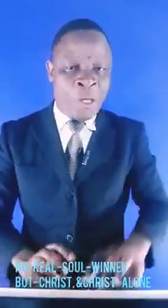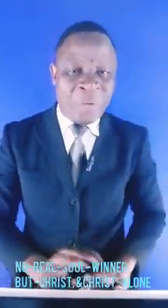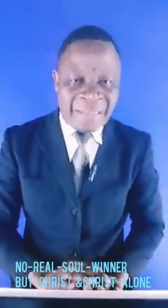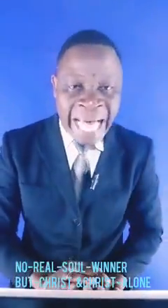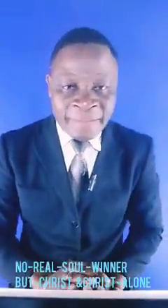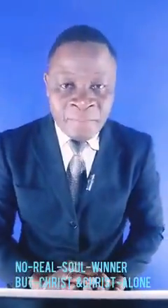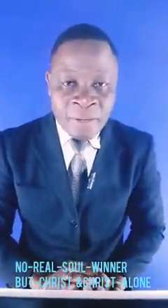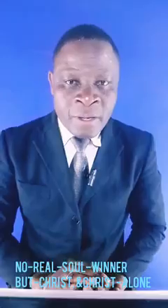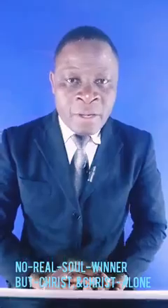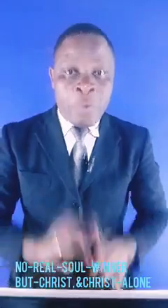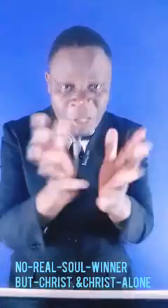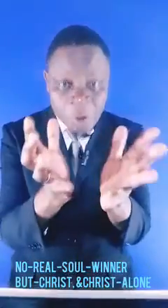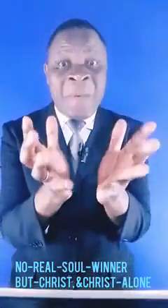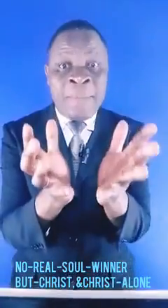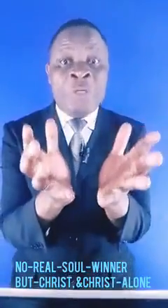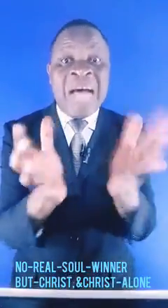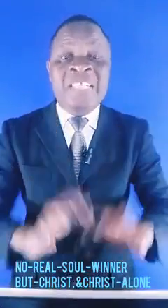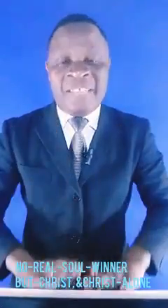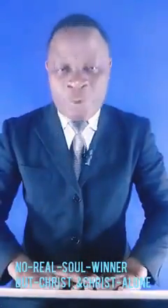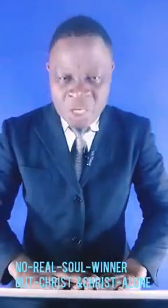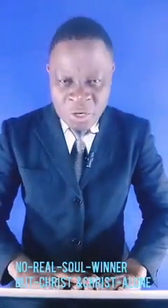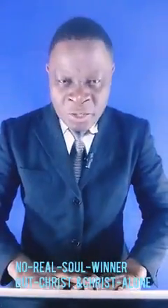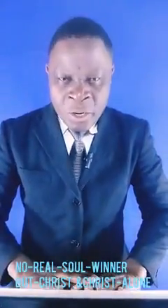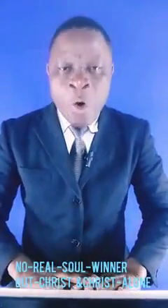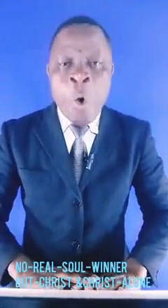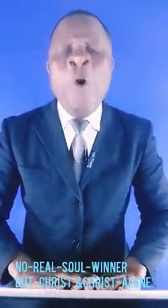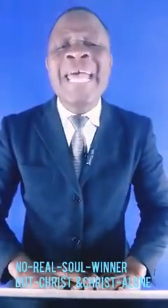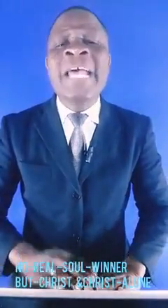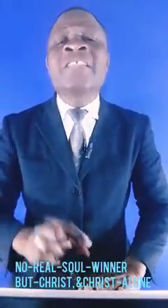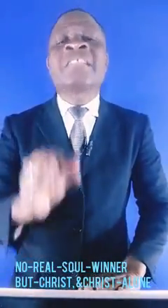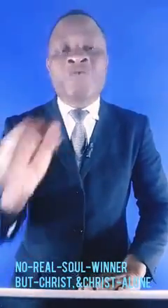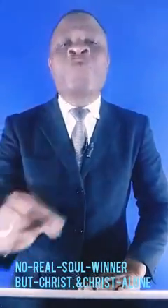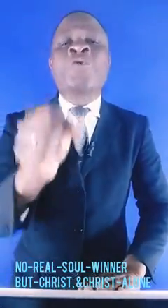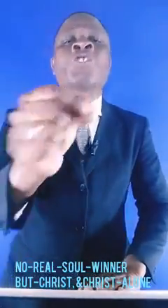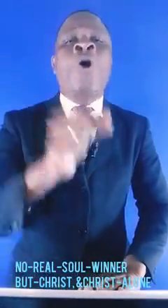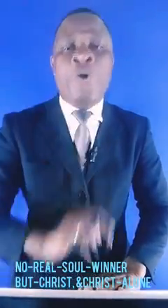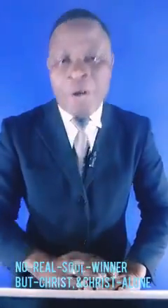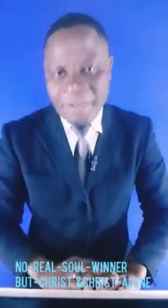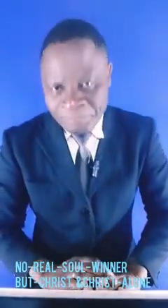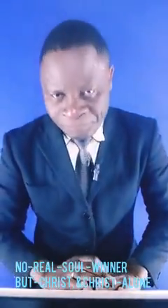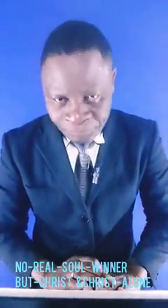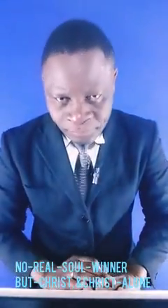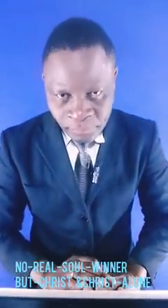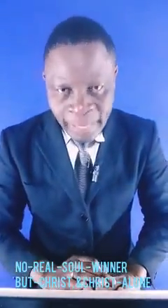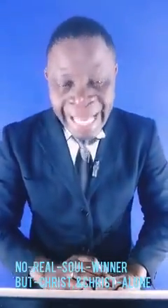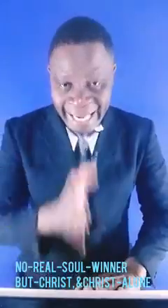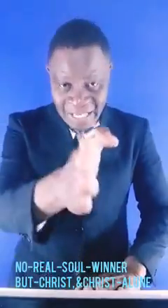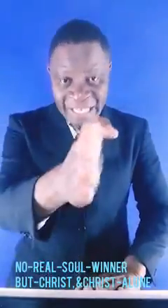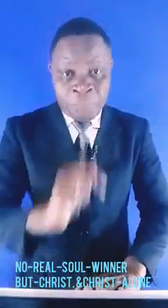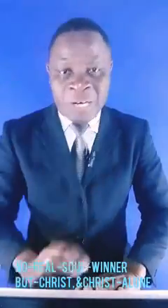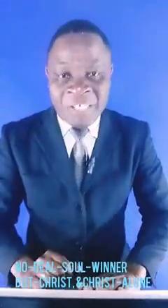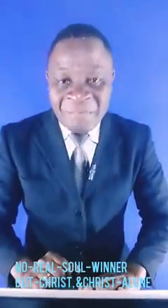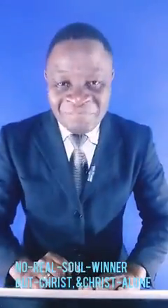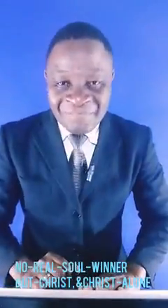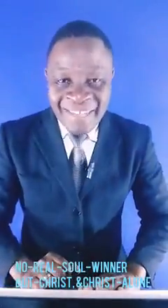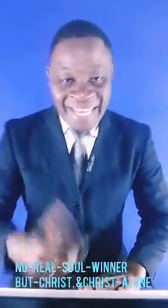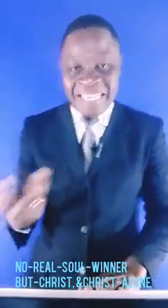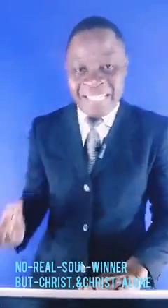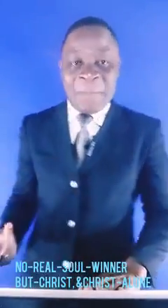beyond that. We should be able to answer the question, who is the real soul winner? Is it the preacher? Is it the